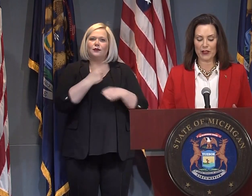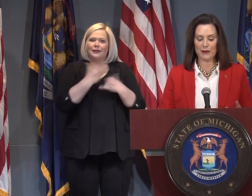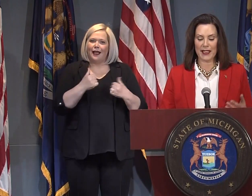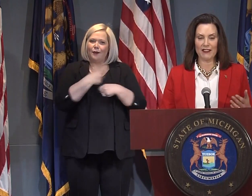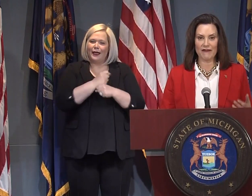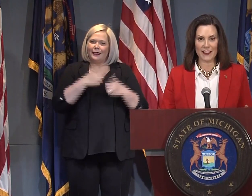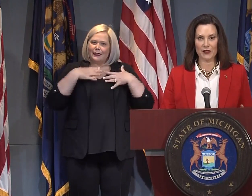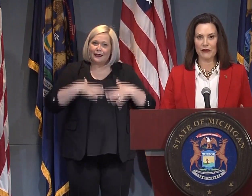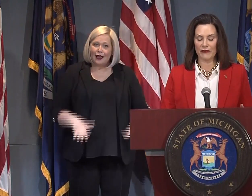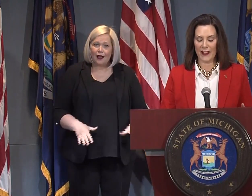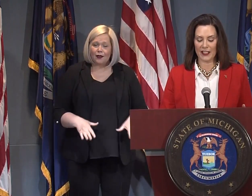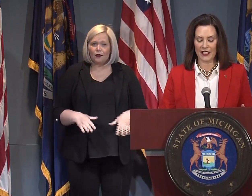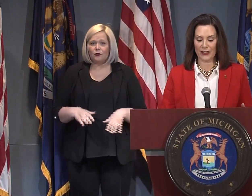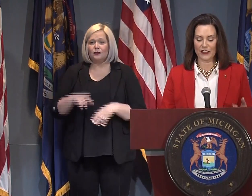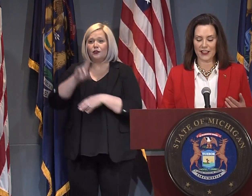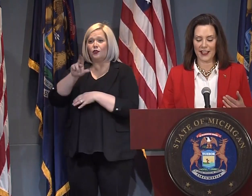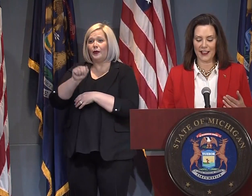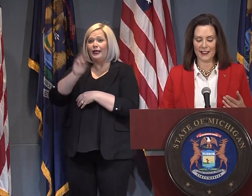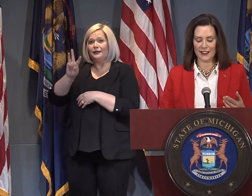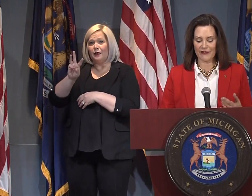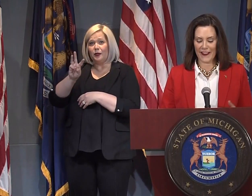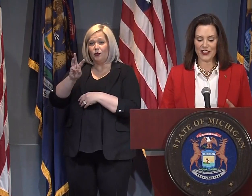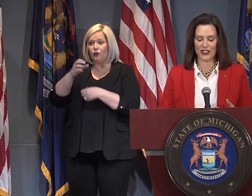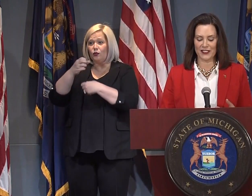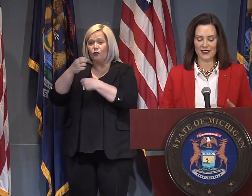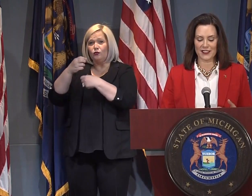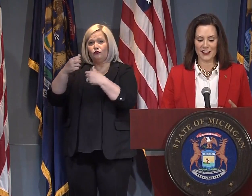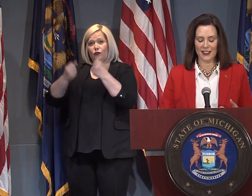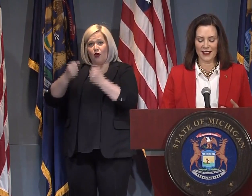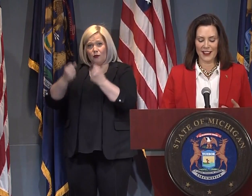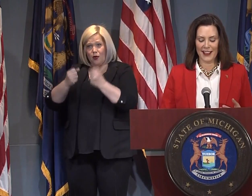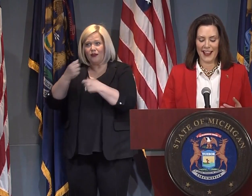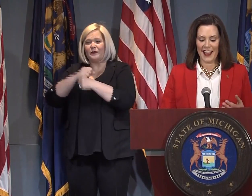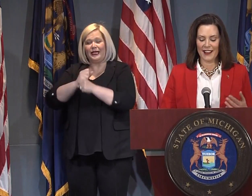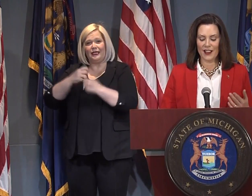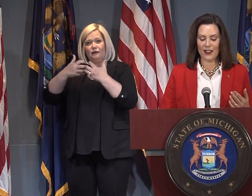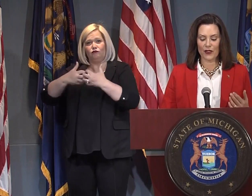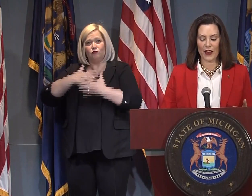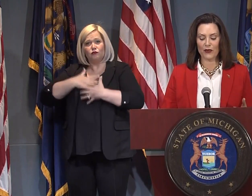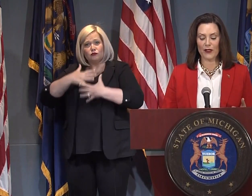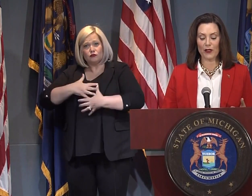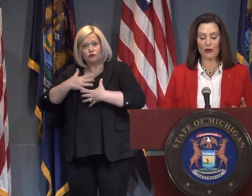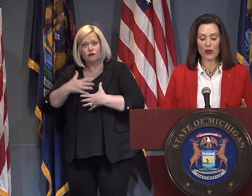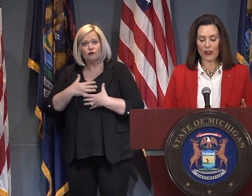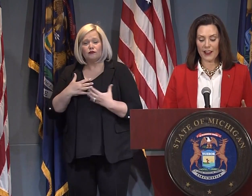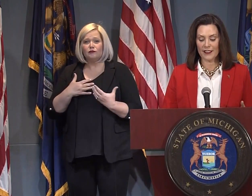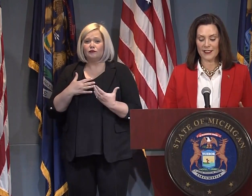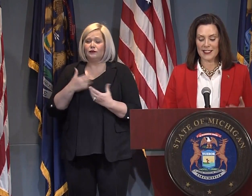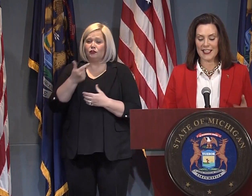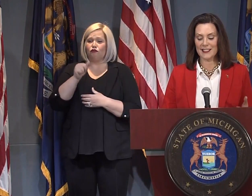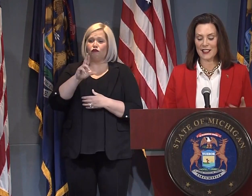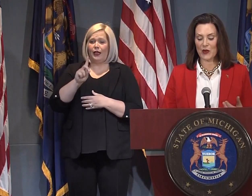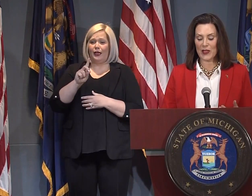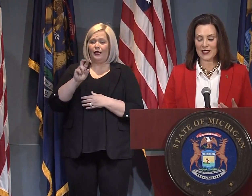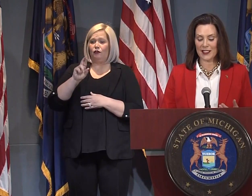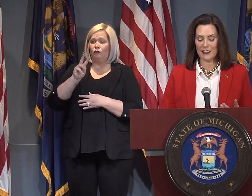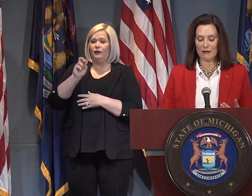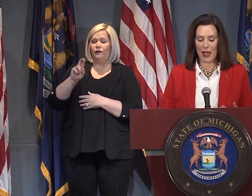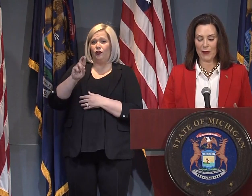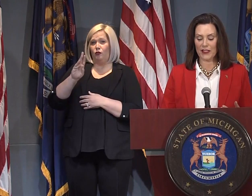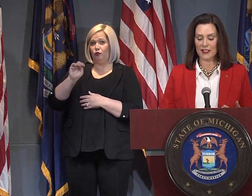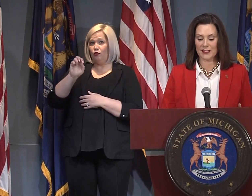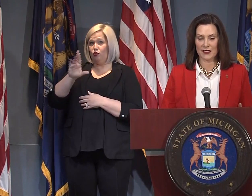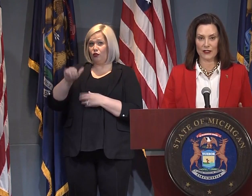UAW members making ventilators and face shields. And Grand River Brewery, TC